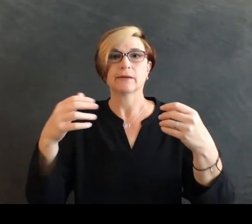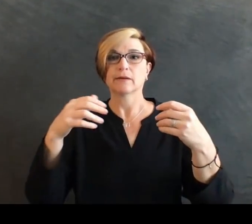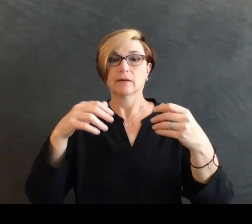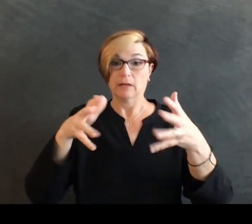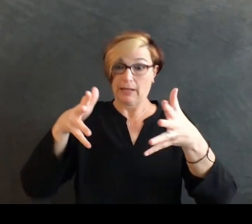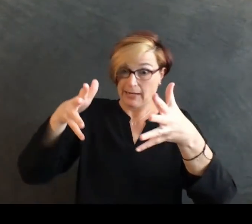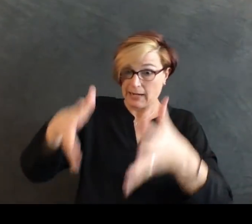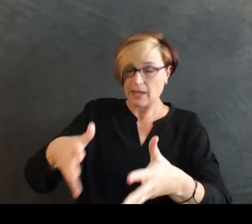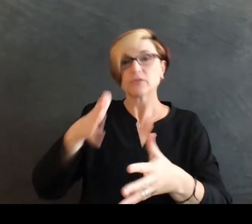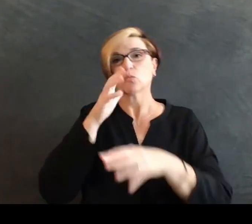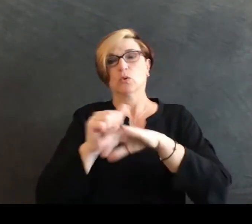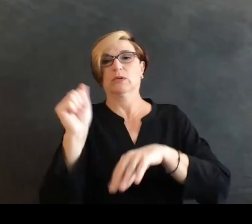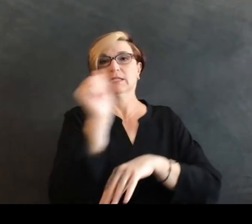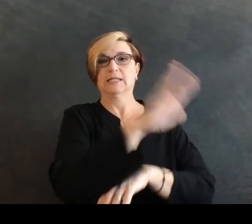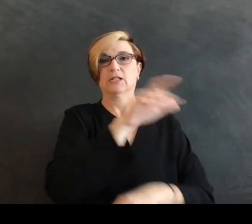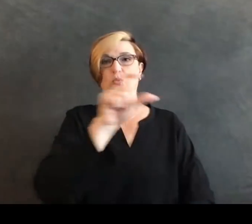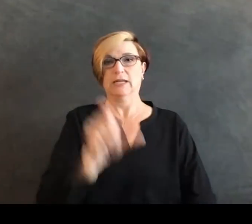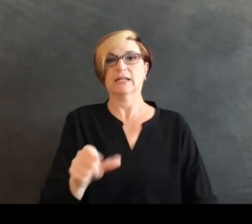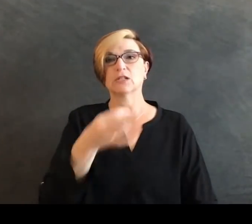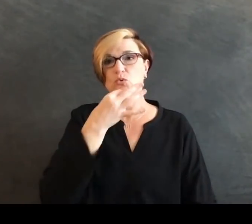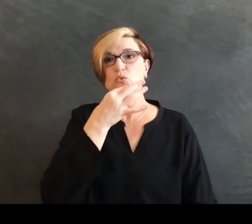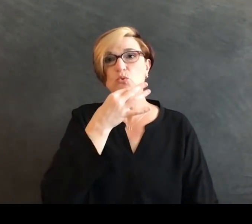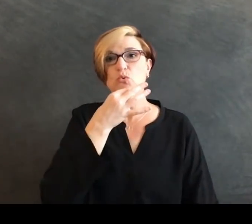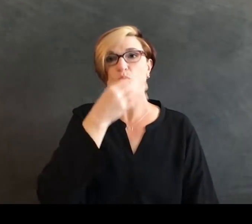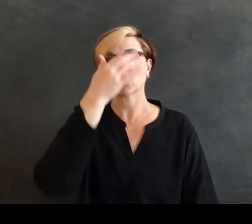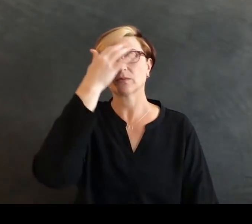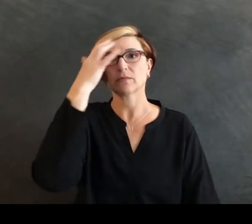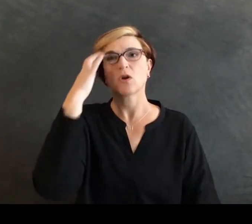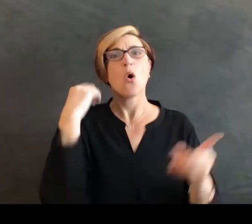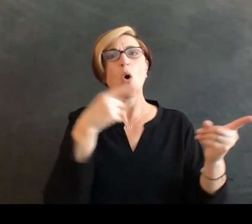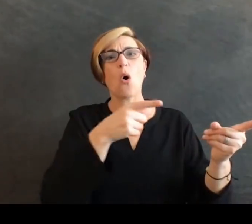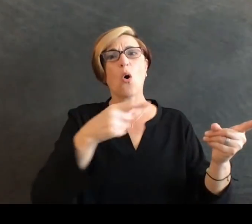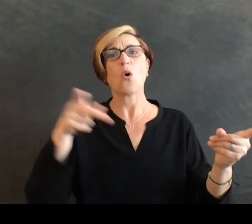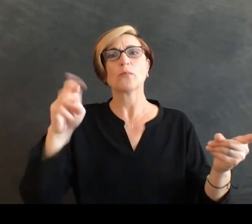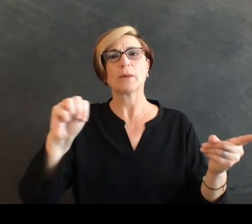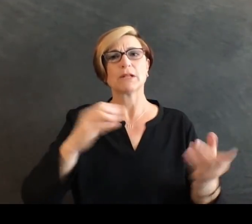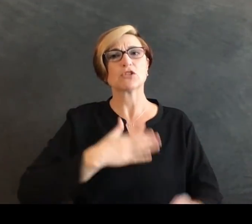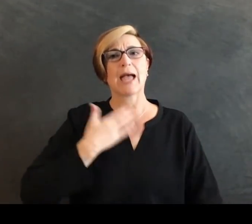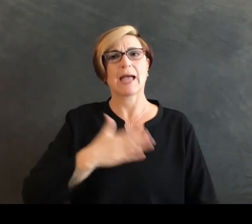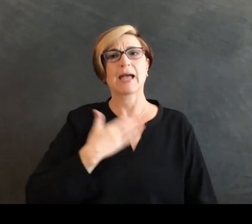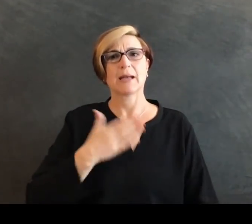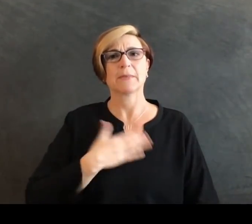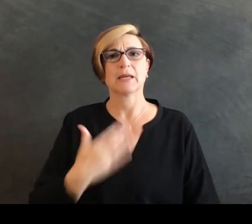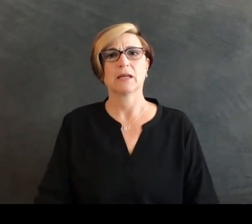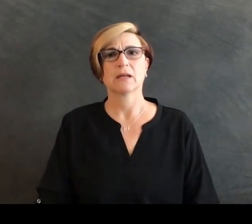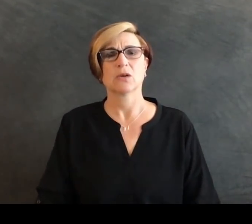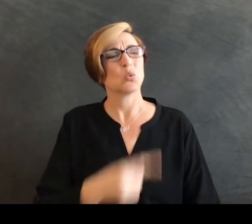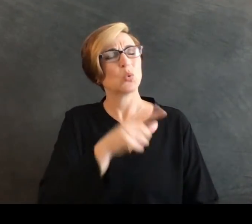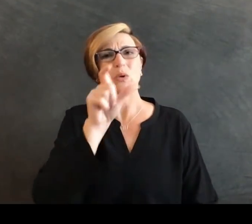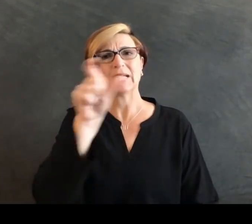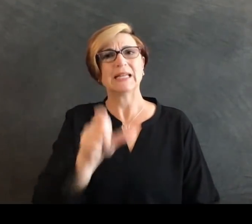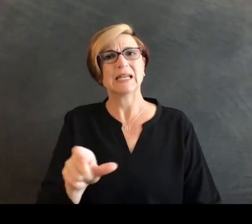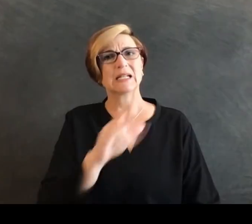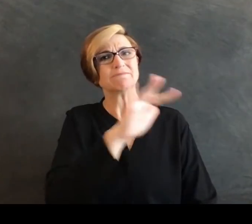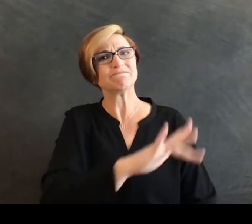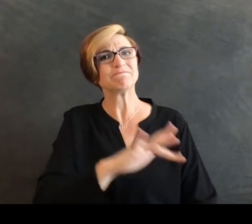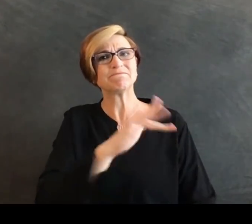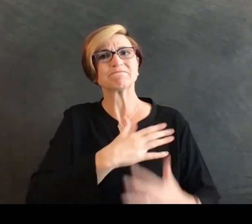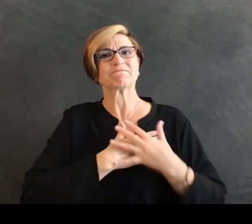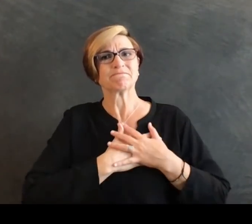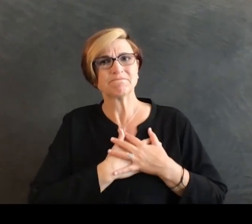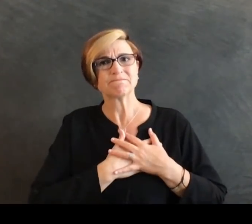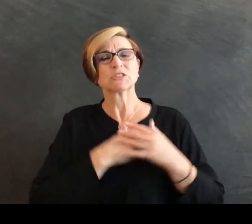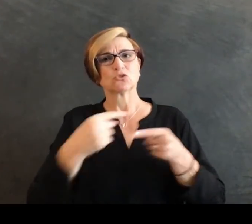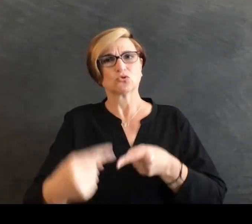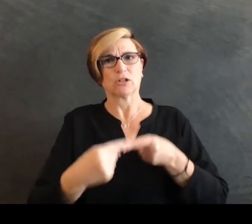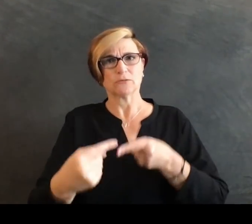And Giuseppe was very, very happy. I will tell you that they're having a very hard time. Joining us this afternoon are CEOs